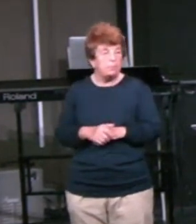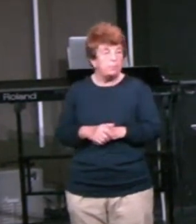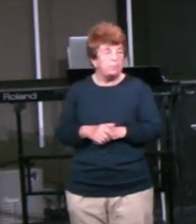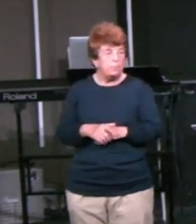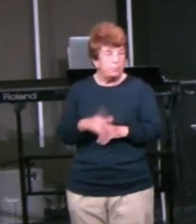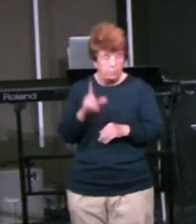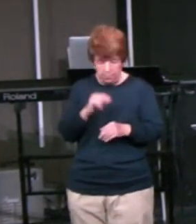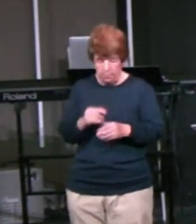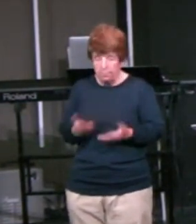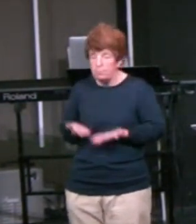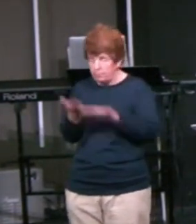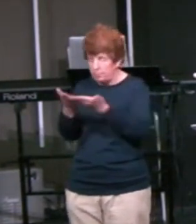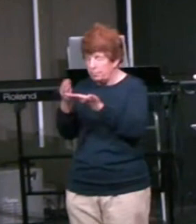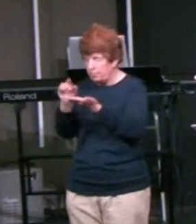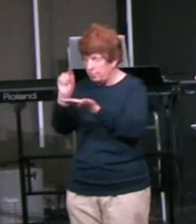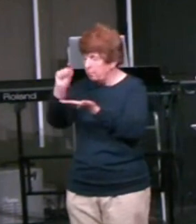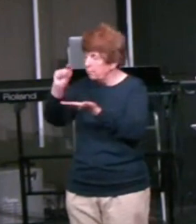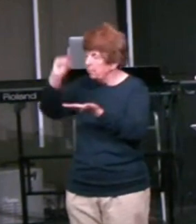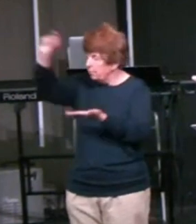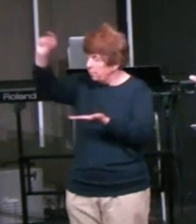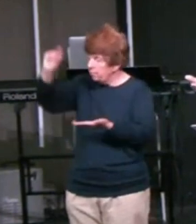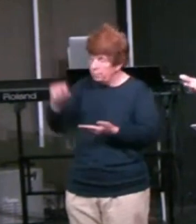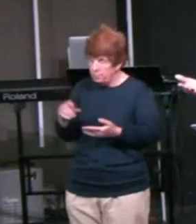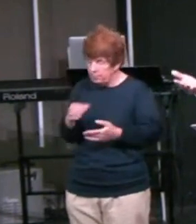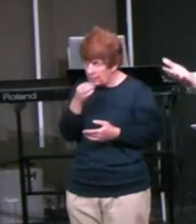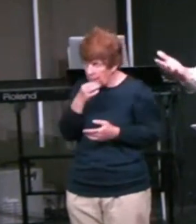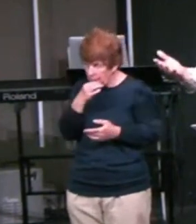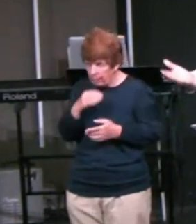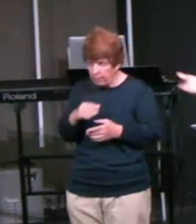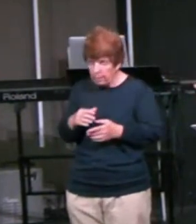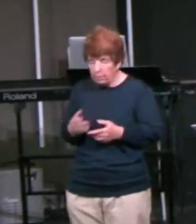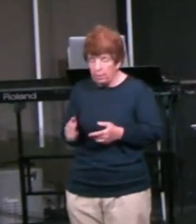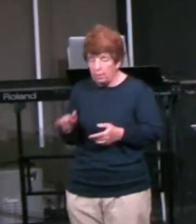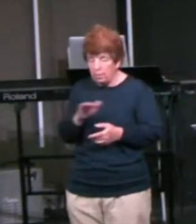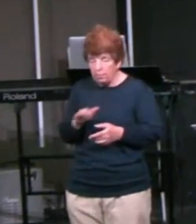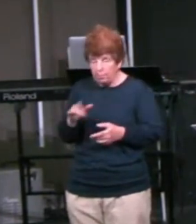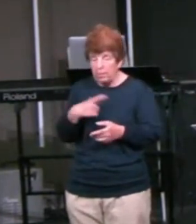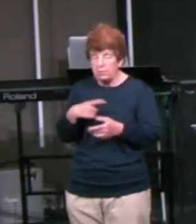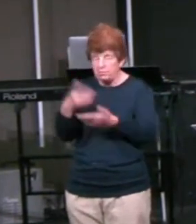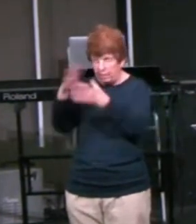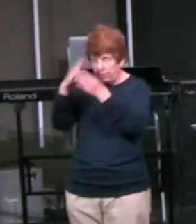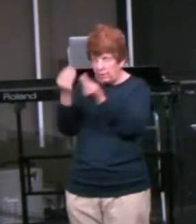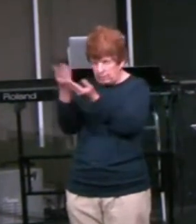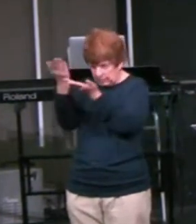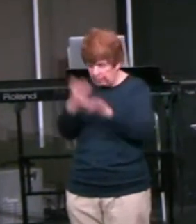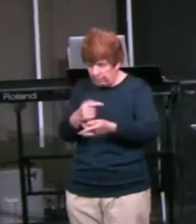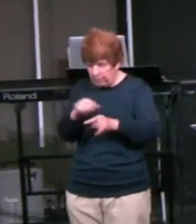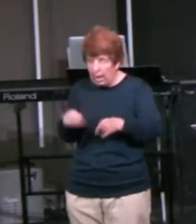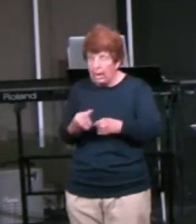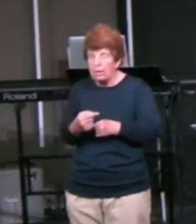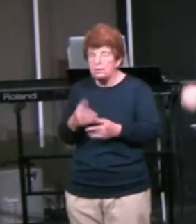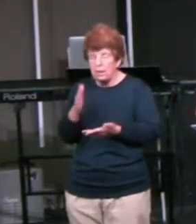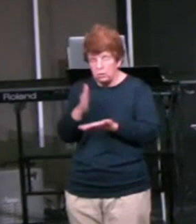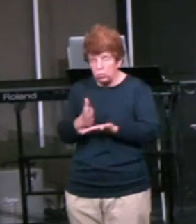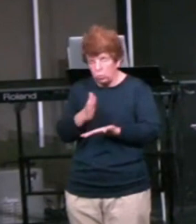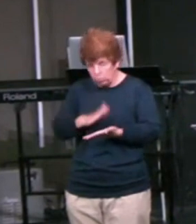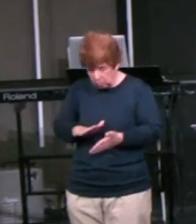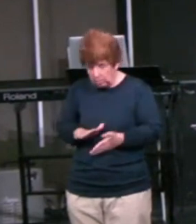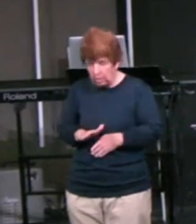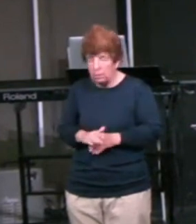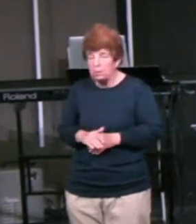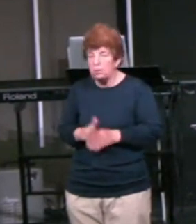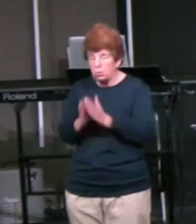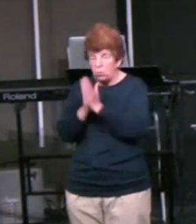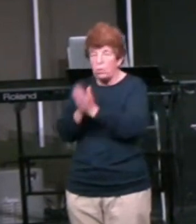And to be giving back just one tenth is minuscule to all that He has given us. That's our deep desire,